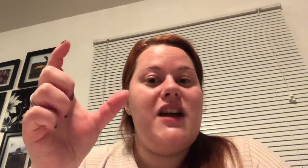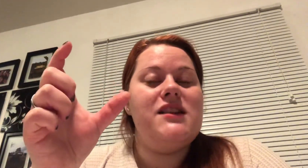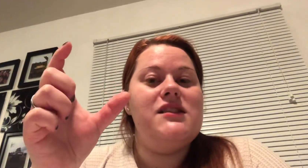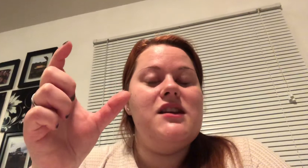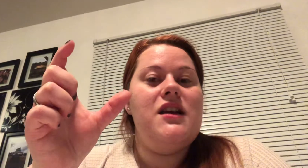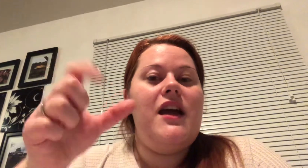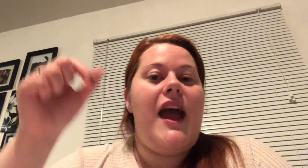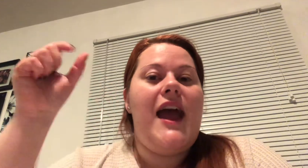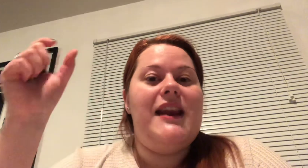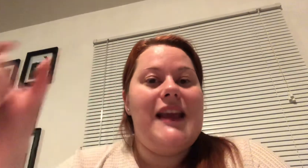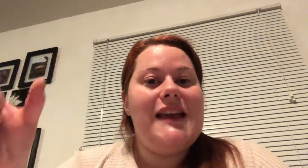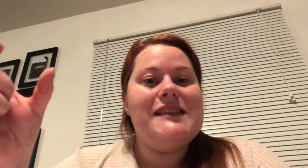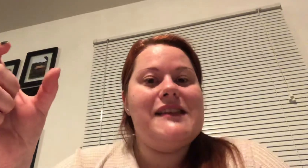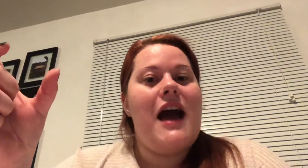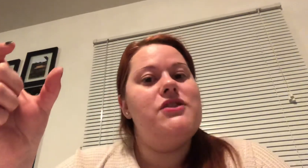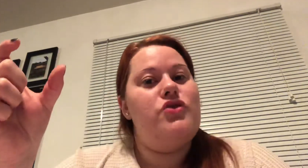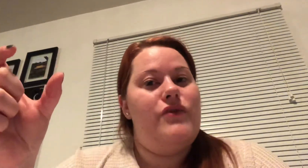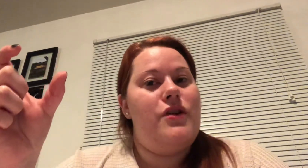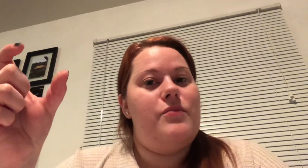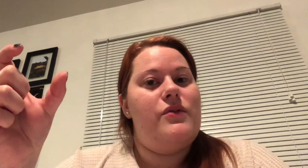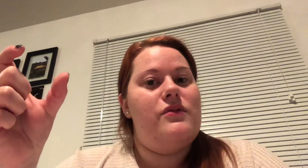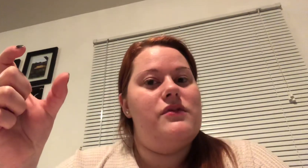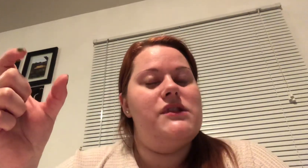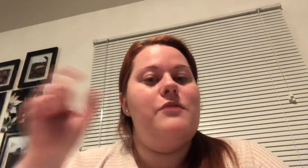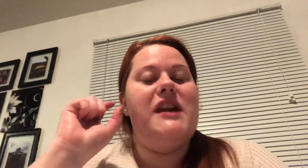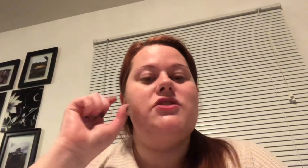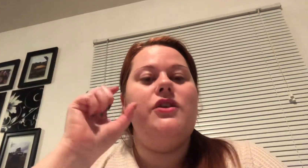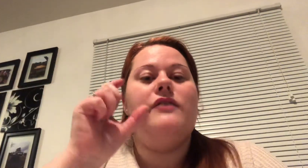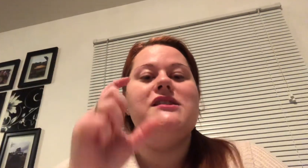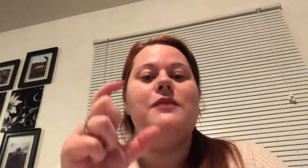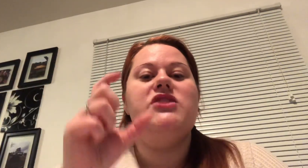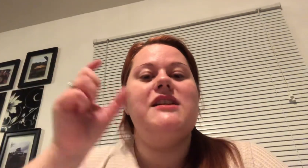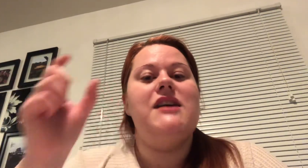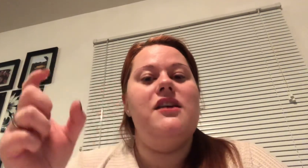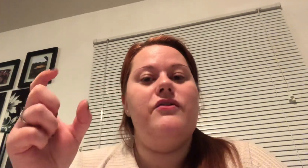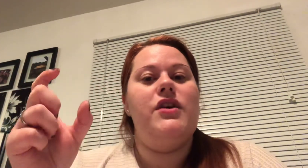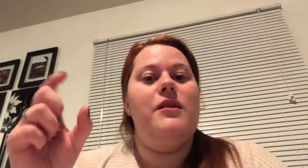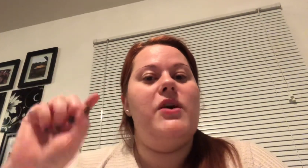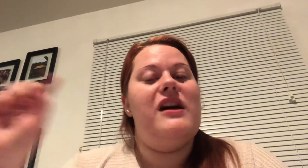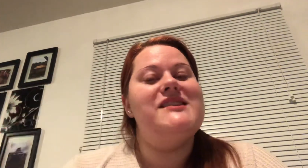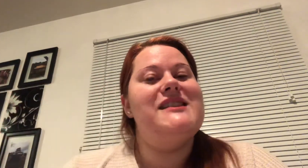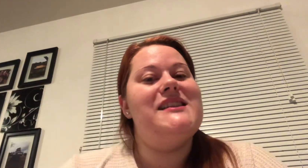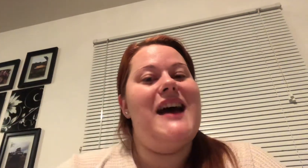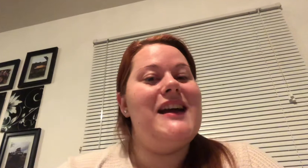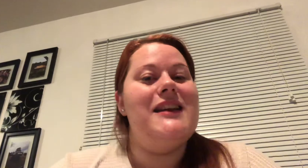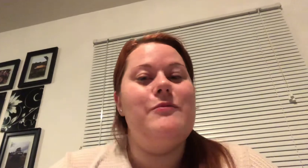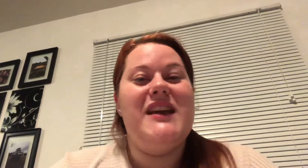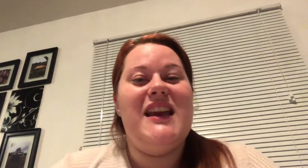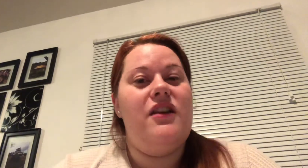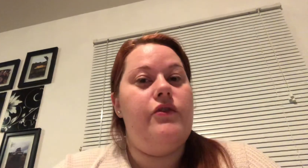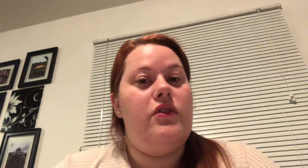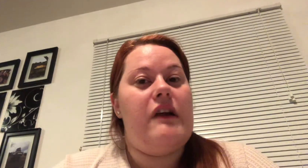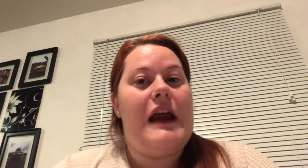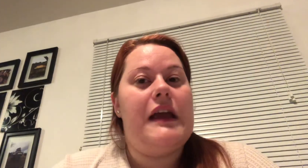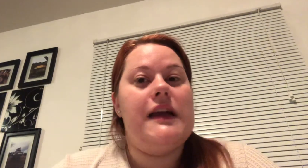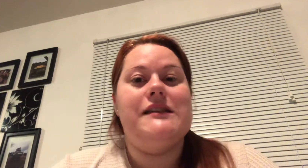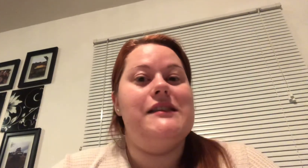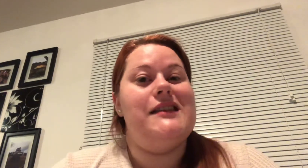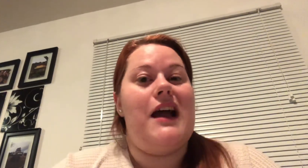subject and is as your verb. So make sure you have a subject and a verb, or else it's not going to be getting full credit because it's not going to